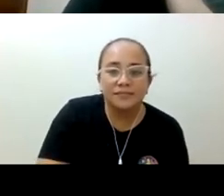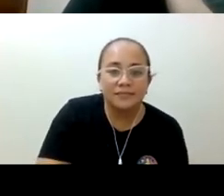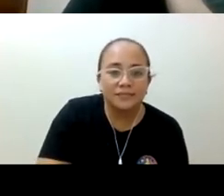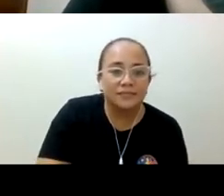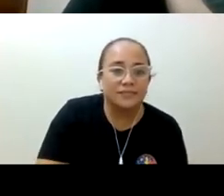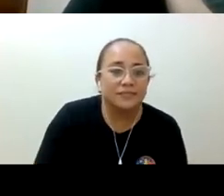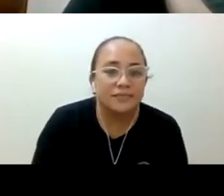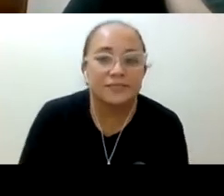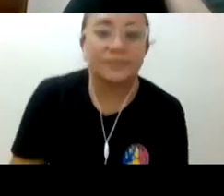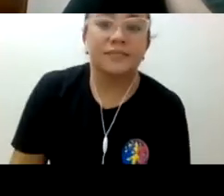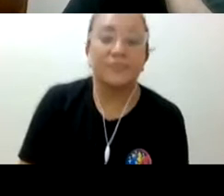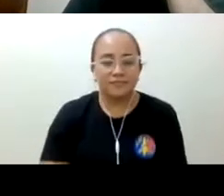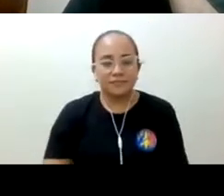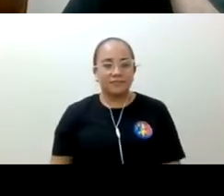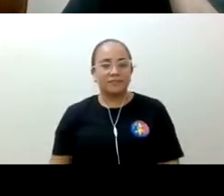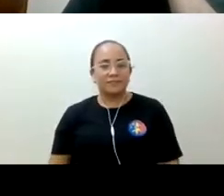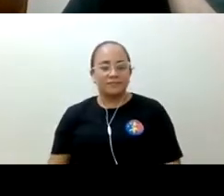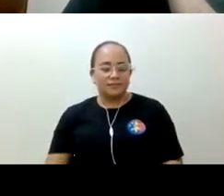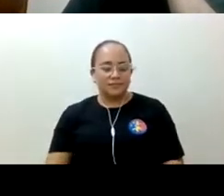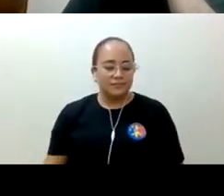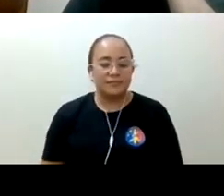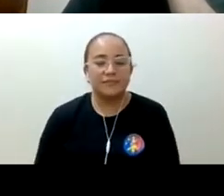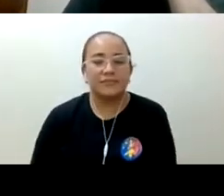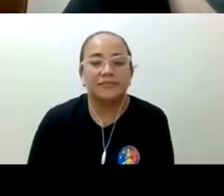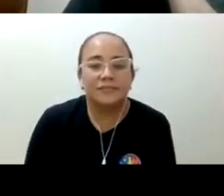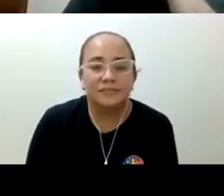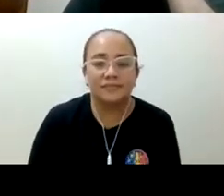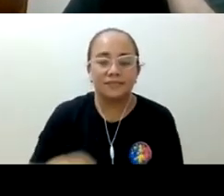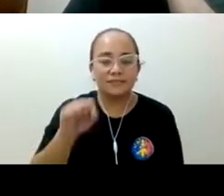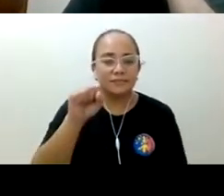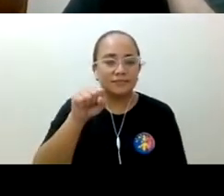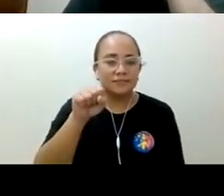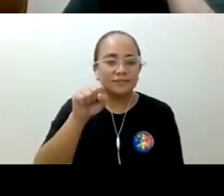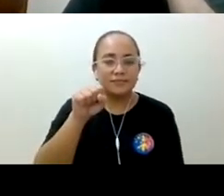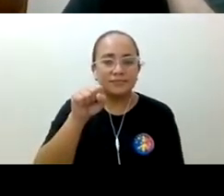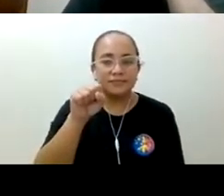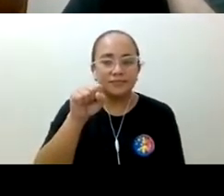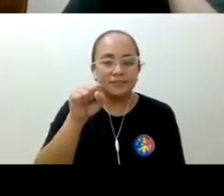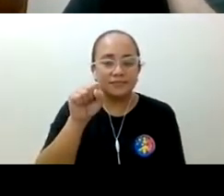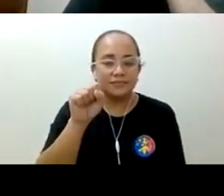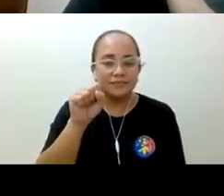So dominant and non-dominant. The Yes. dominant, okay.